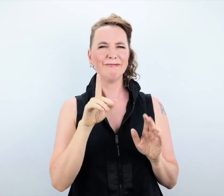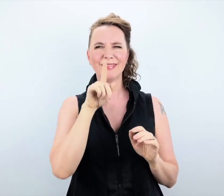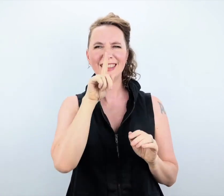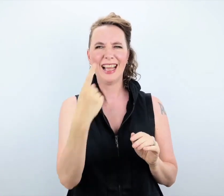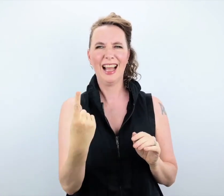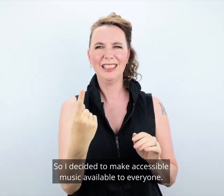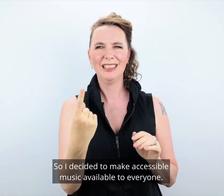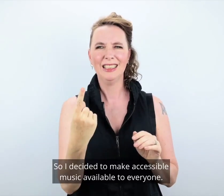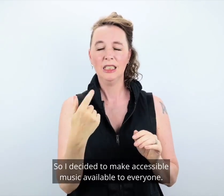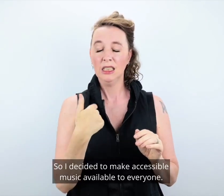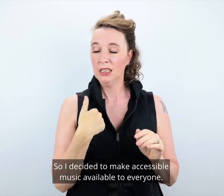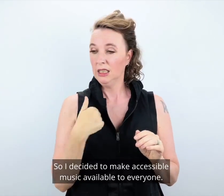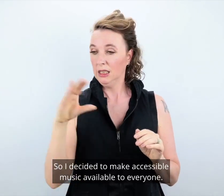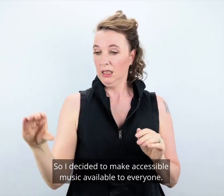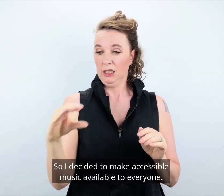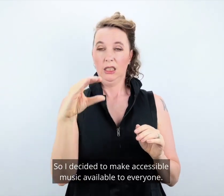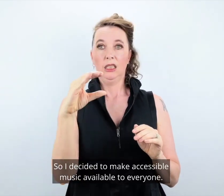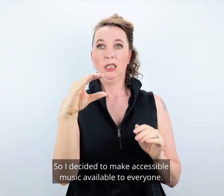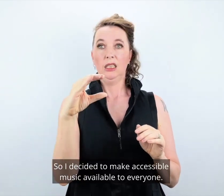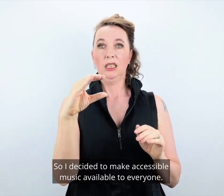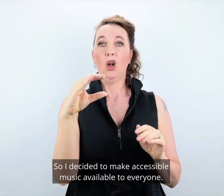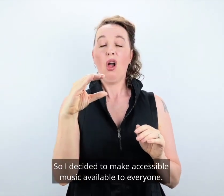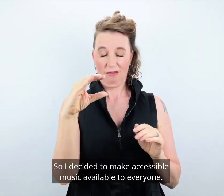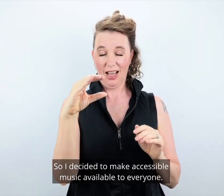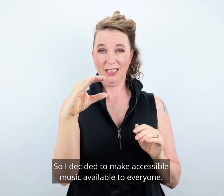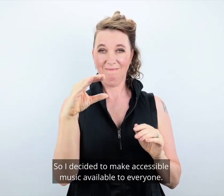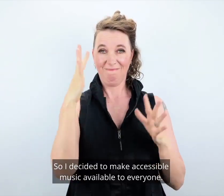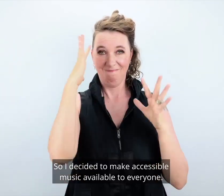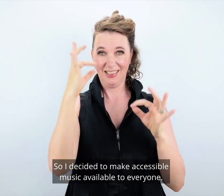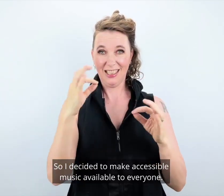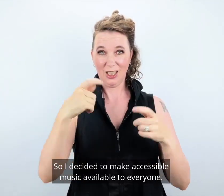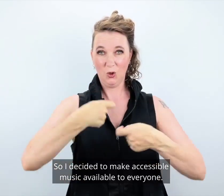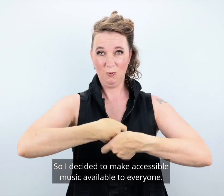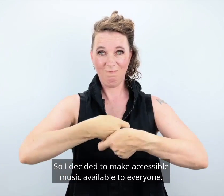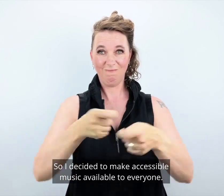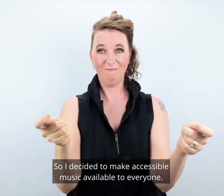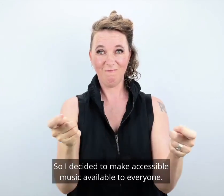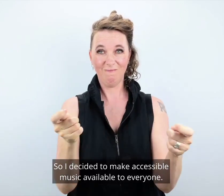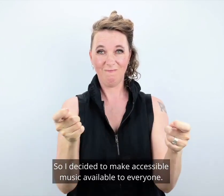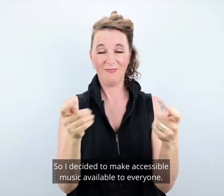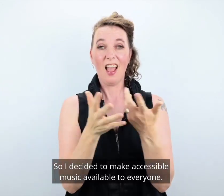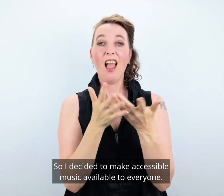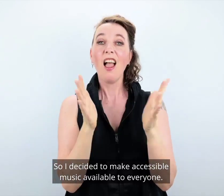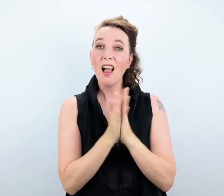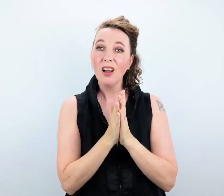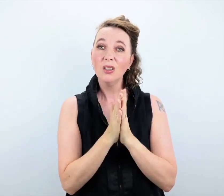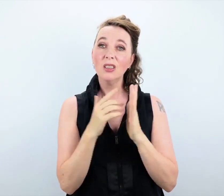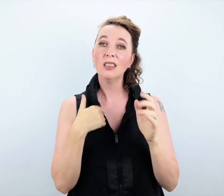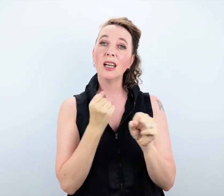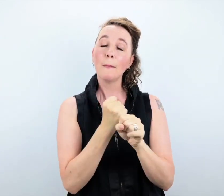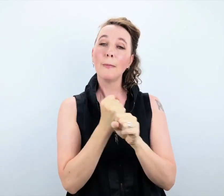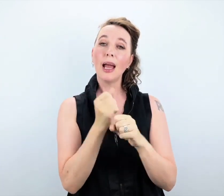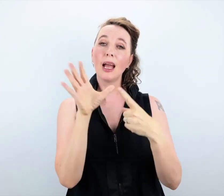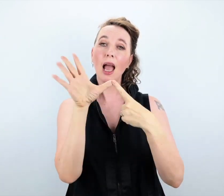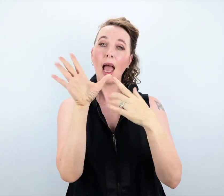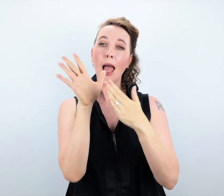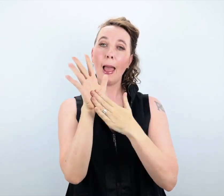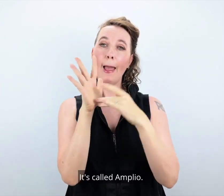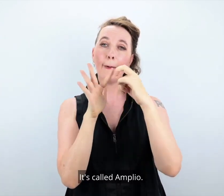So I decided to make accessible music available to everyone. It's